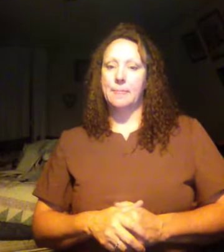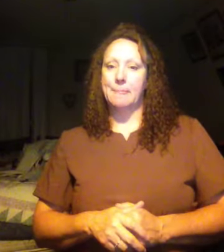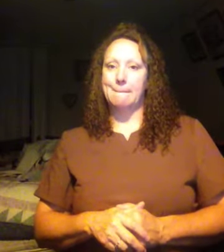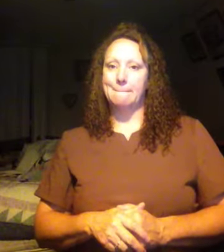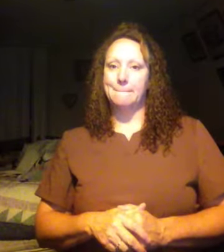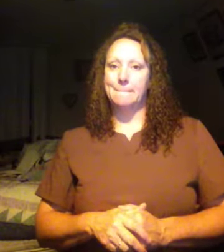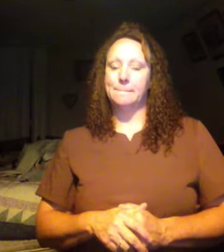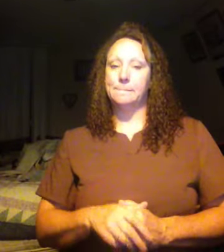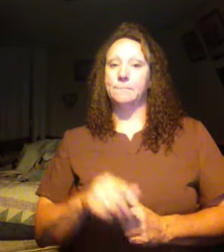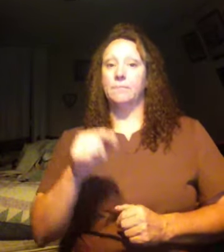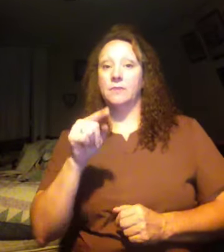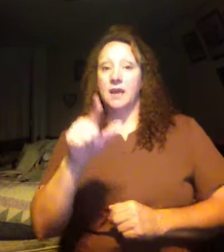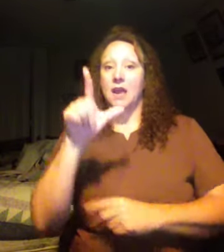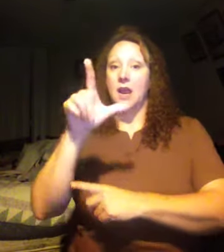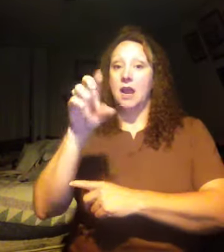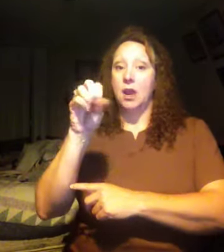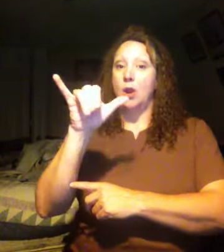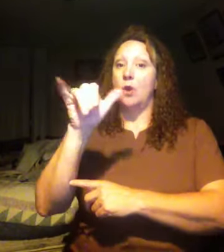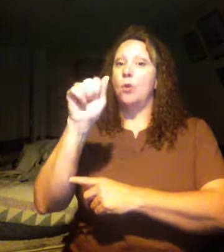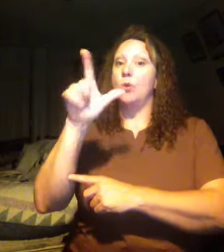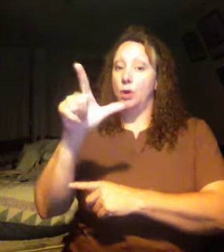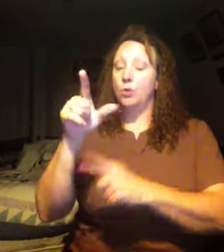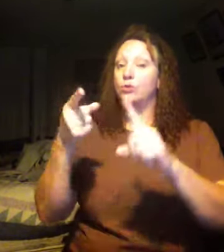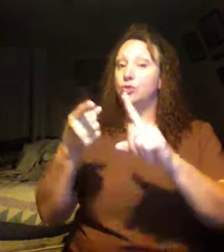They were loyal to who?